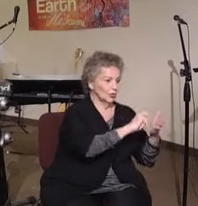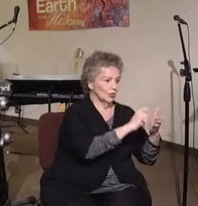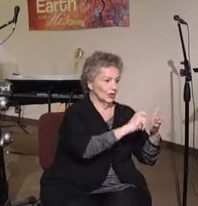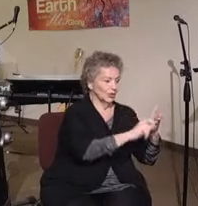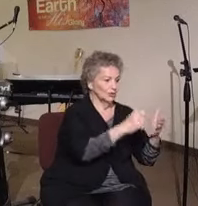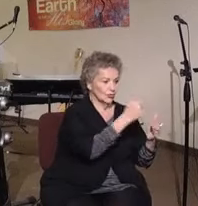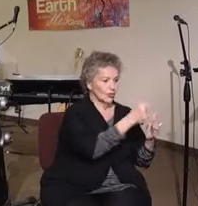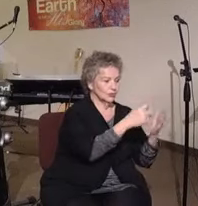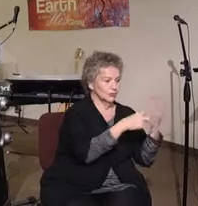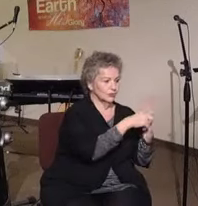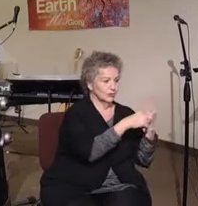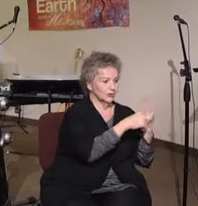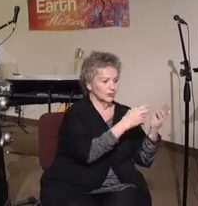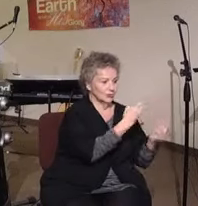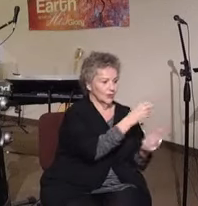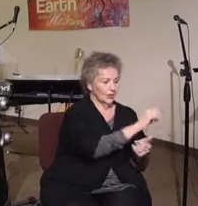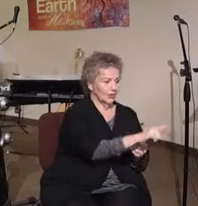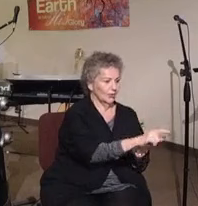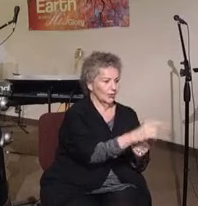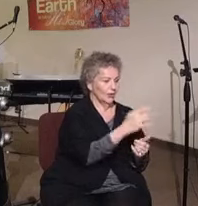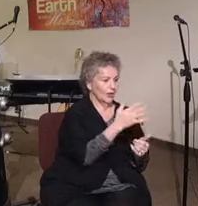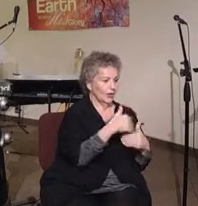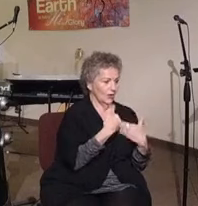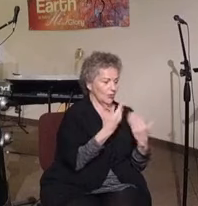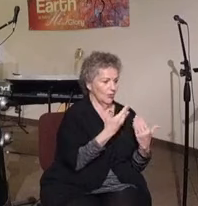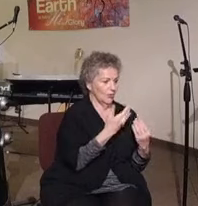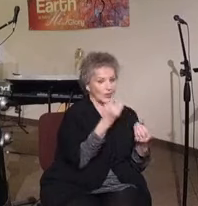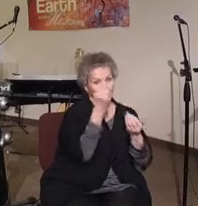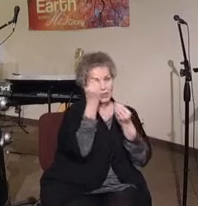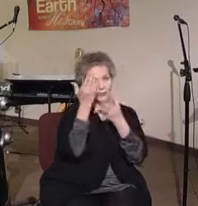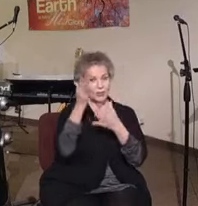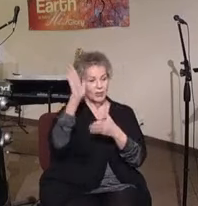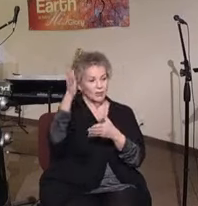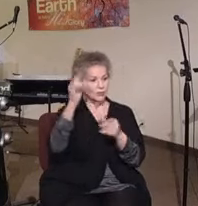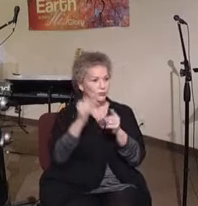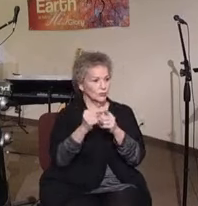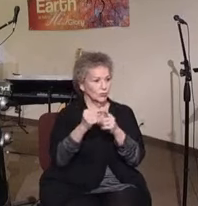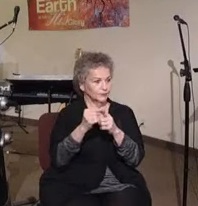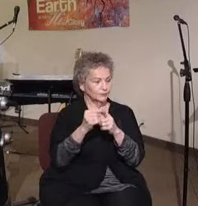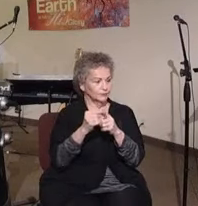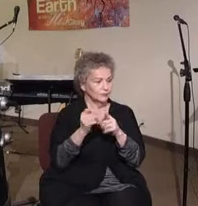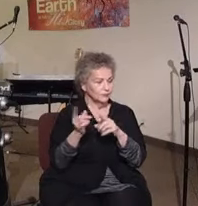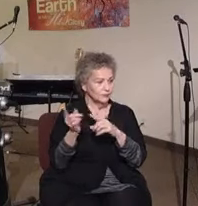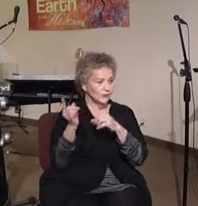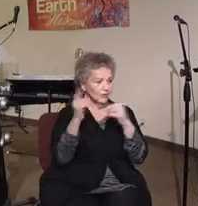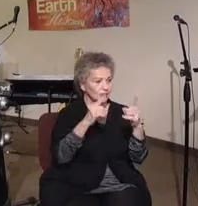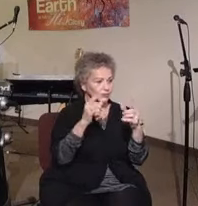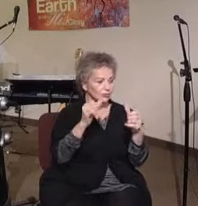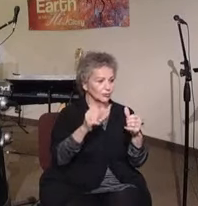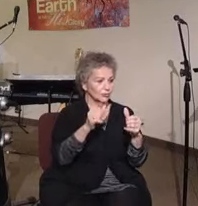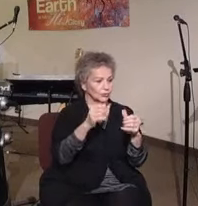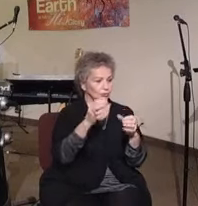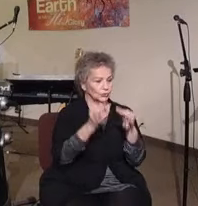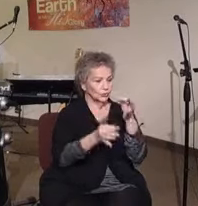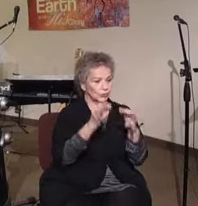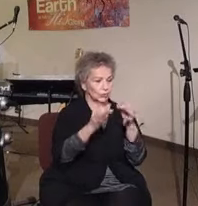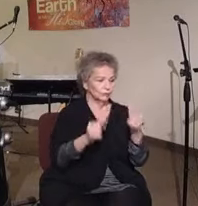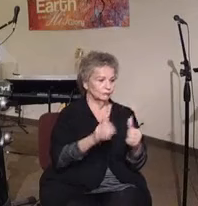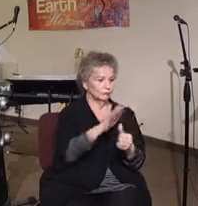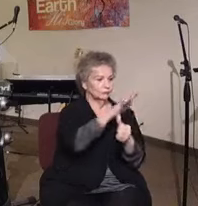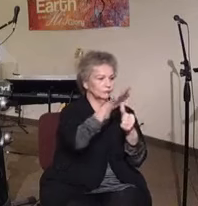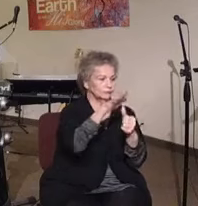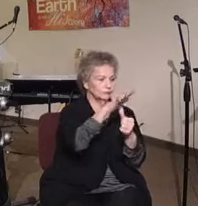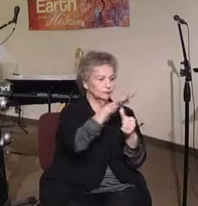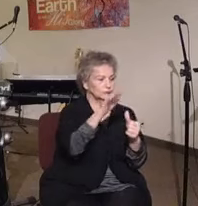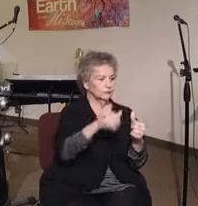hell by not obeying God's word. Now, let's go to the Supreme Court for a moment. Let's take